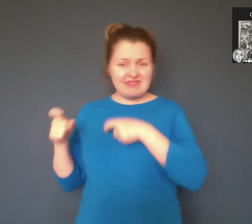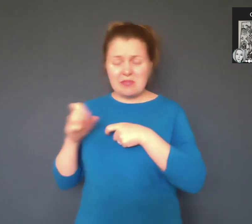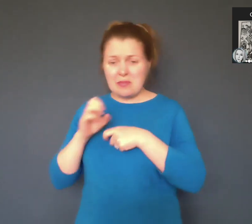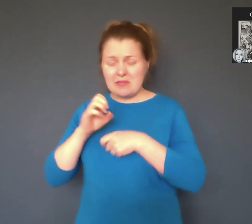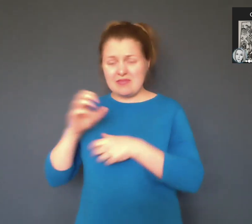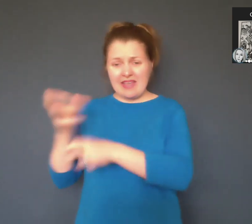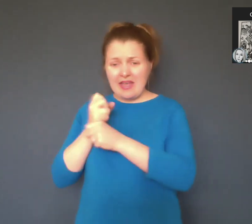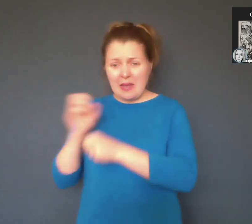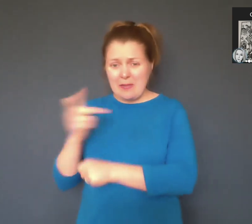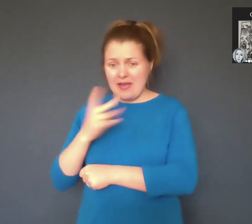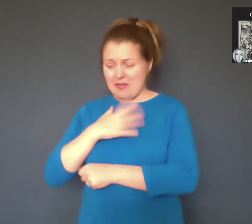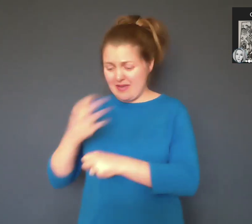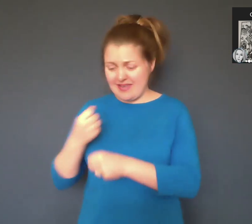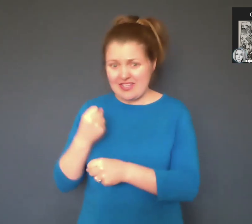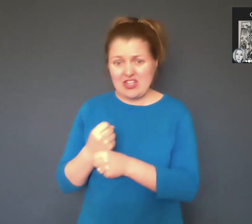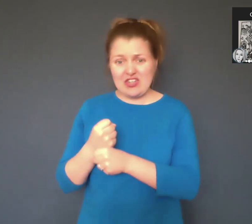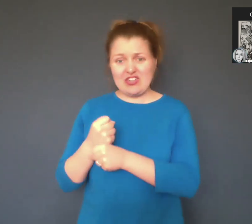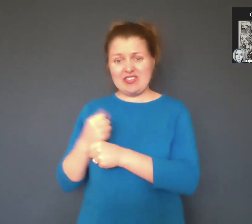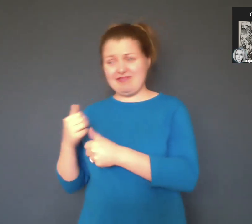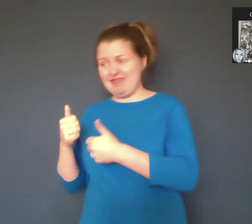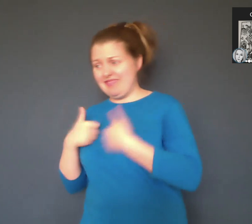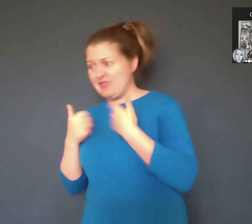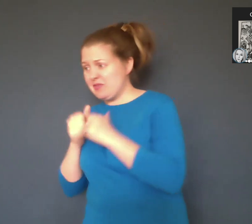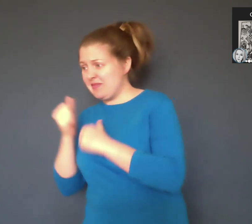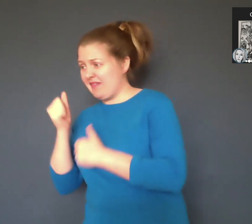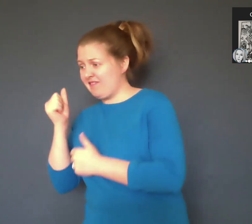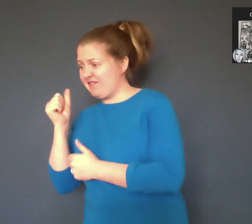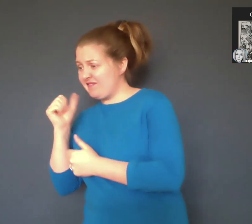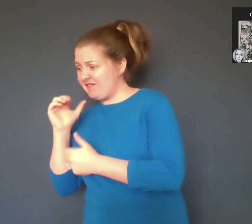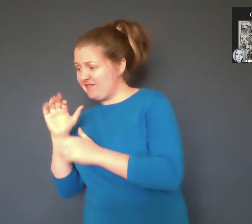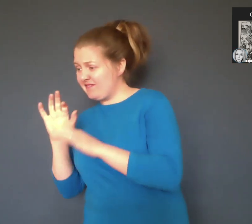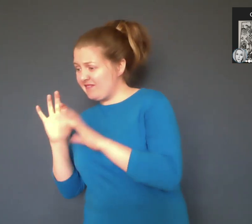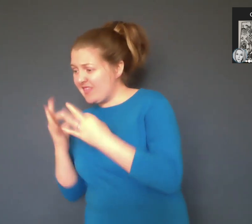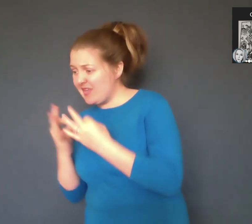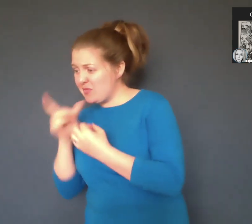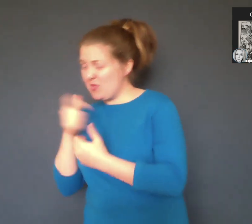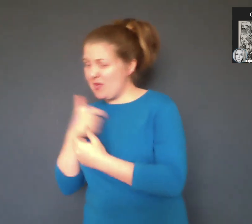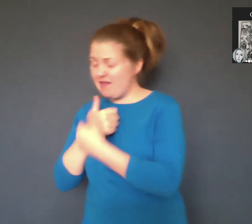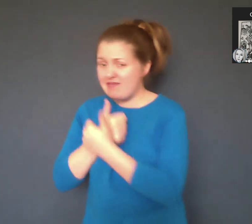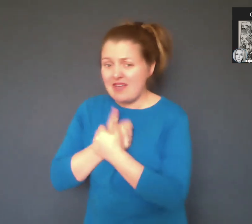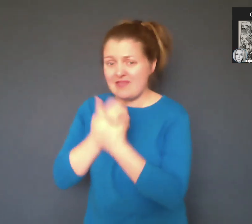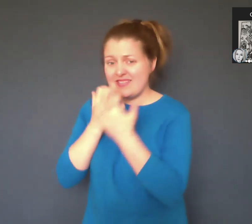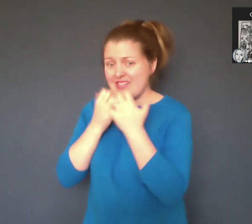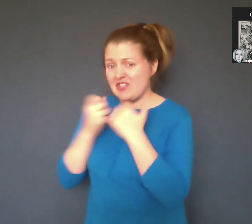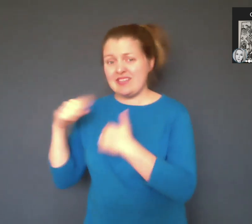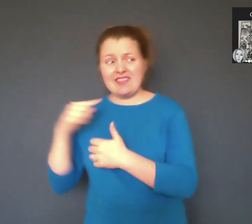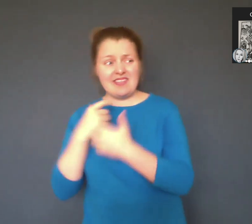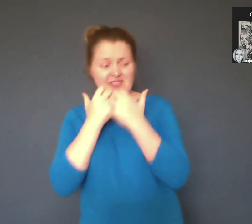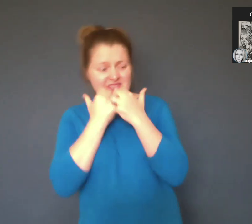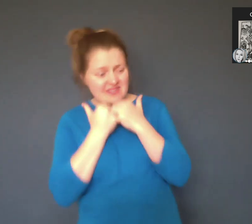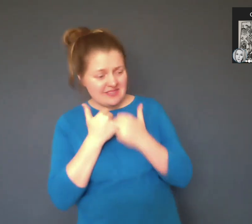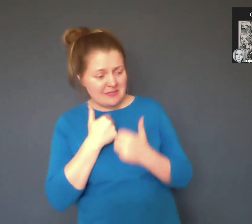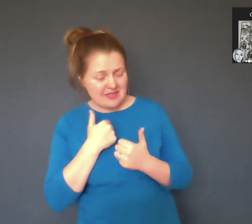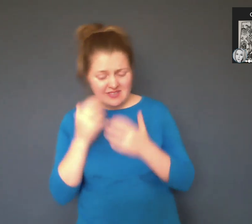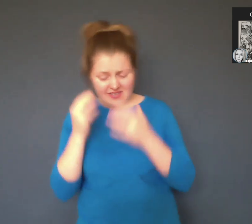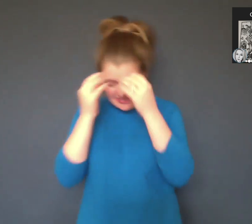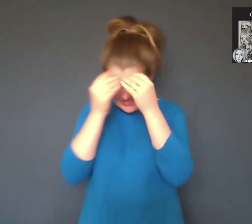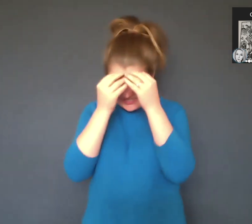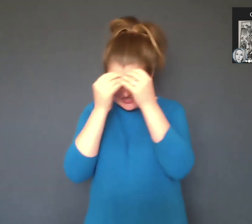sitting in his bedroom trying to puzzle the problem out when he saw a forlorn figure at the street corner. He threw open